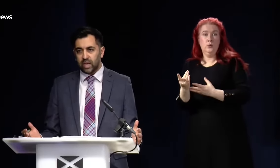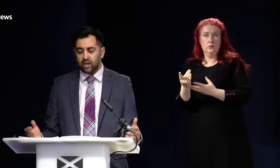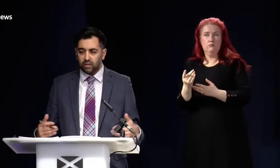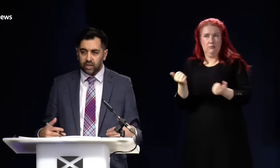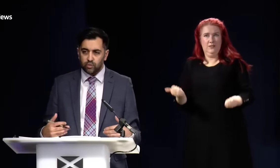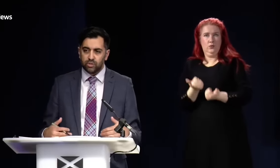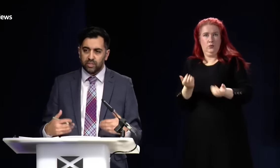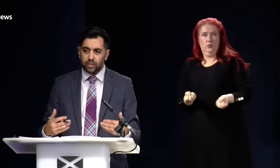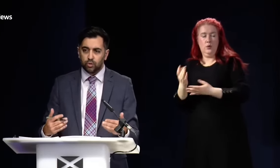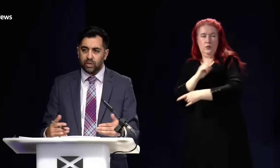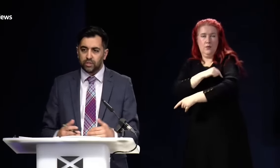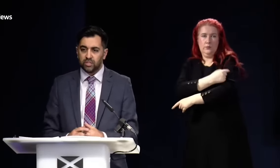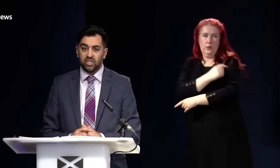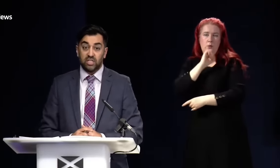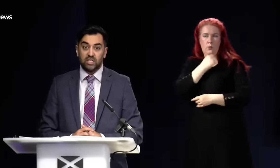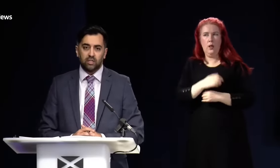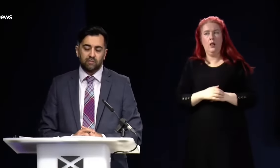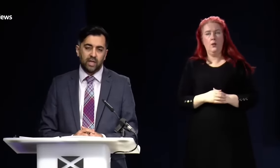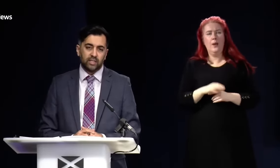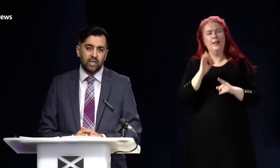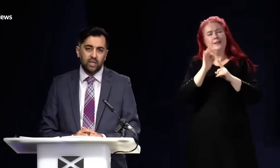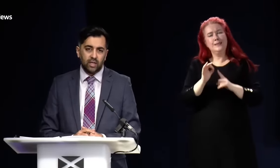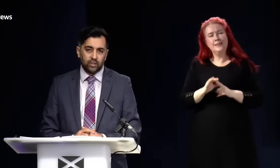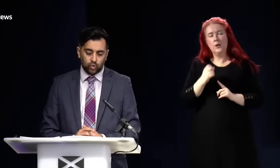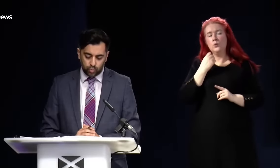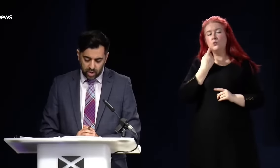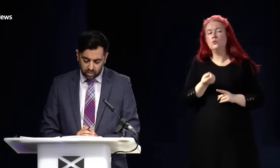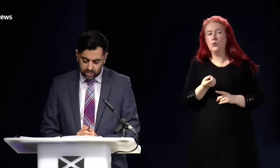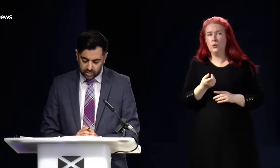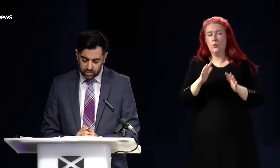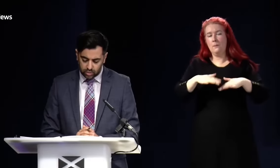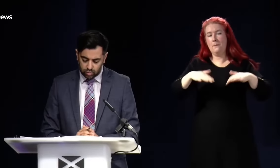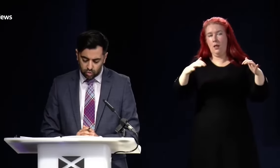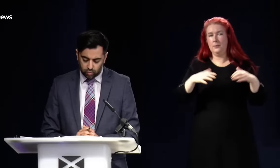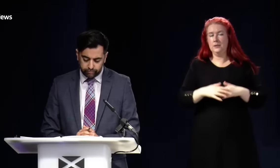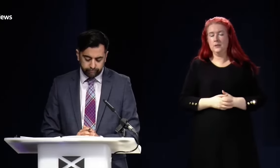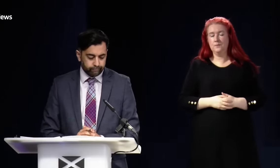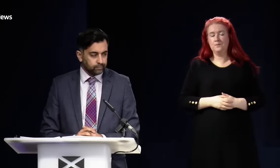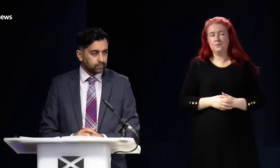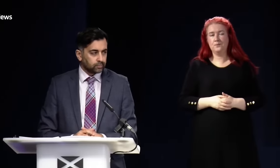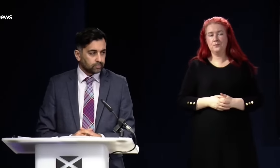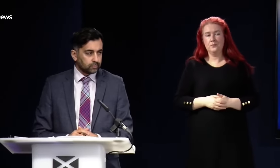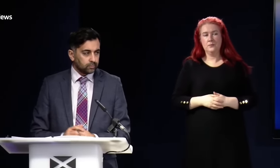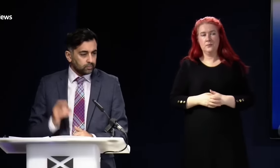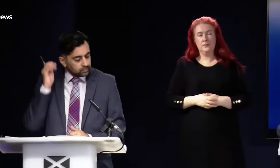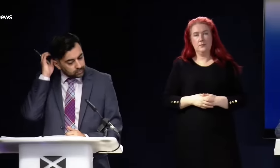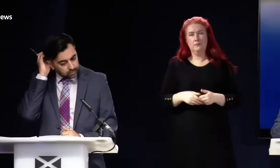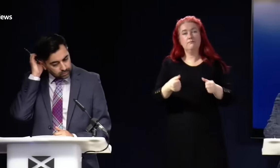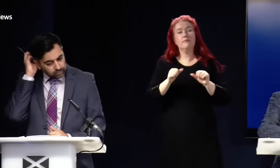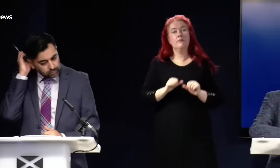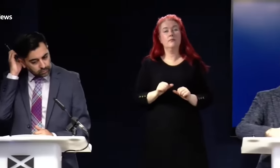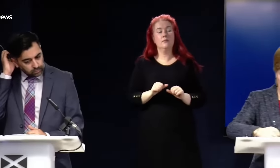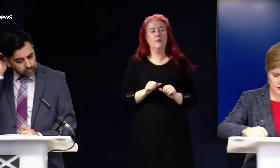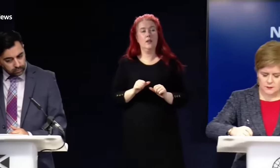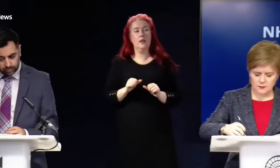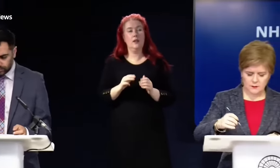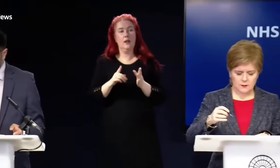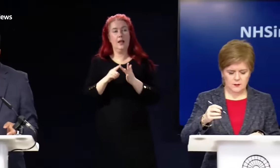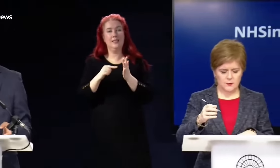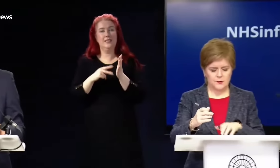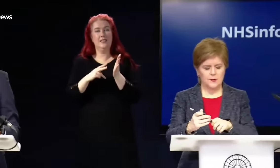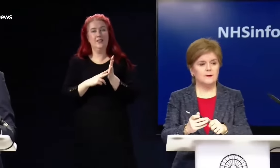as we possibly can. I'll lay out some additional measures and the detail of that to Parliament tomorrow. Peter McMahon from ITV Border.